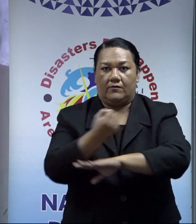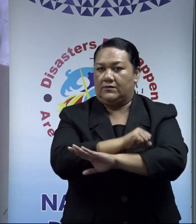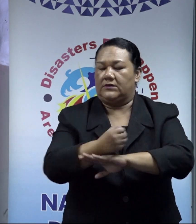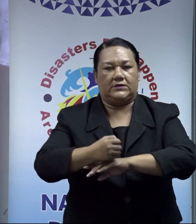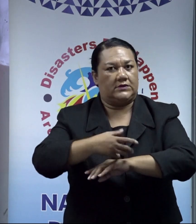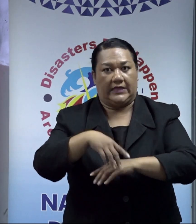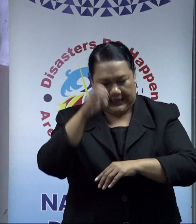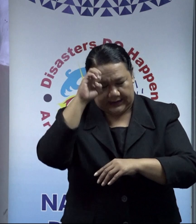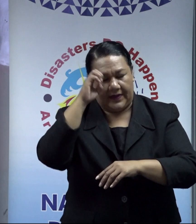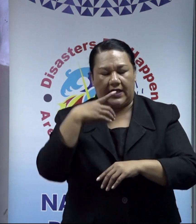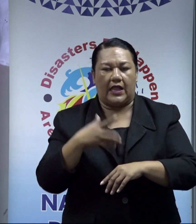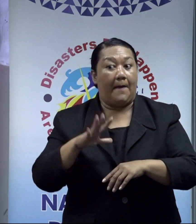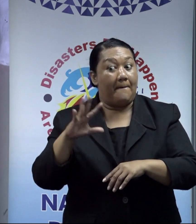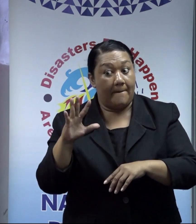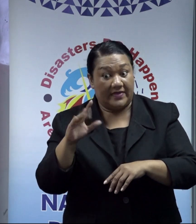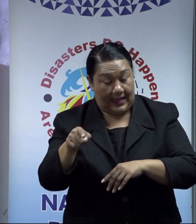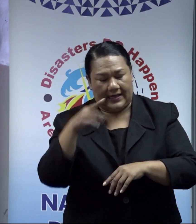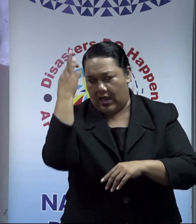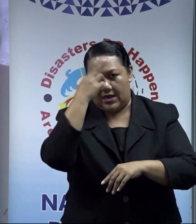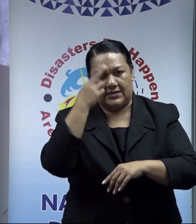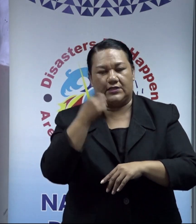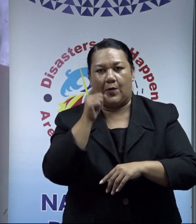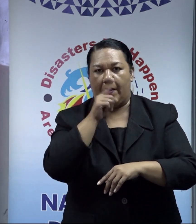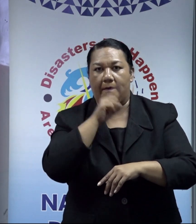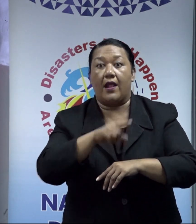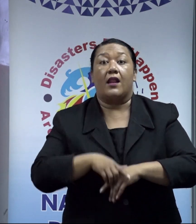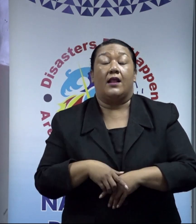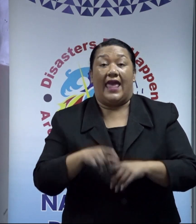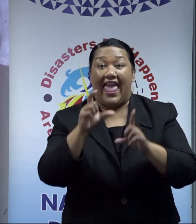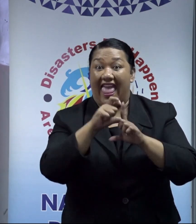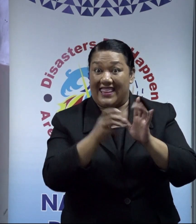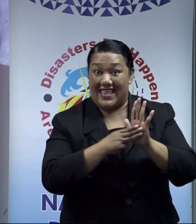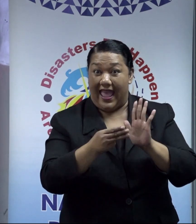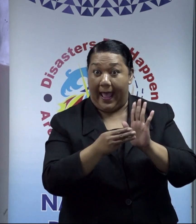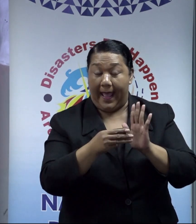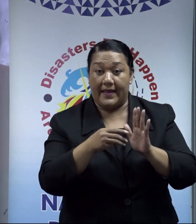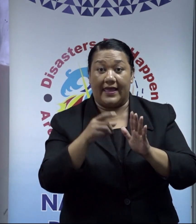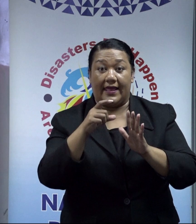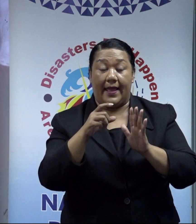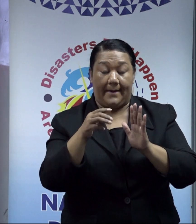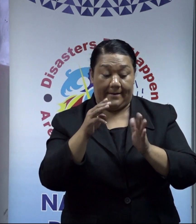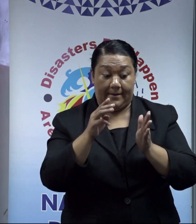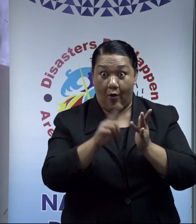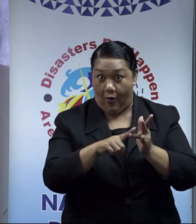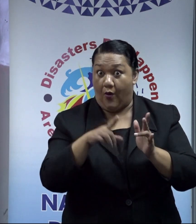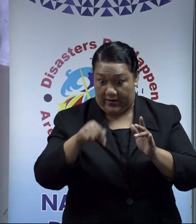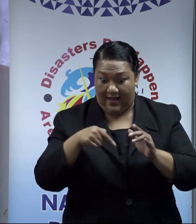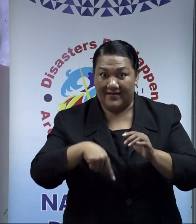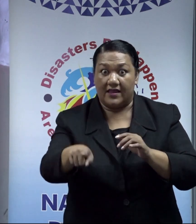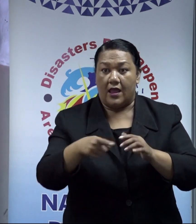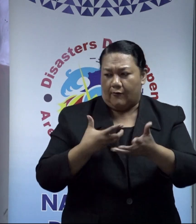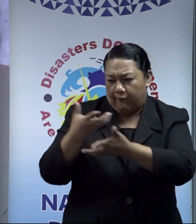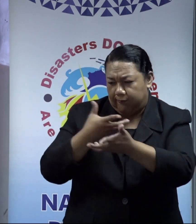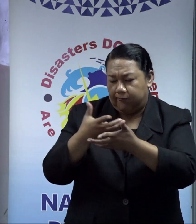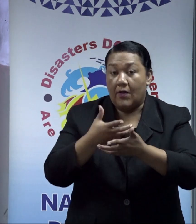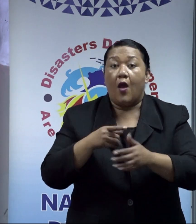therefore placing people's life at risk. Earlier this morning, the NDMO, following considerable consultations with the Fiji Met